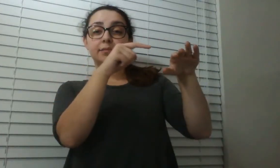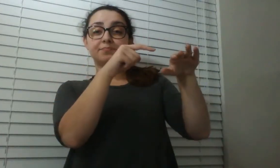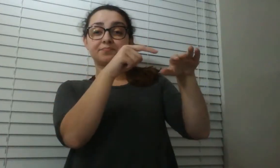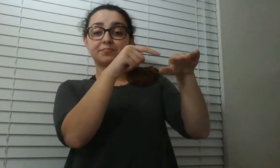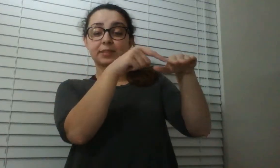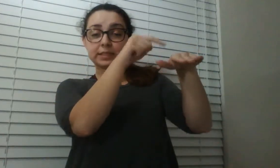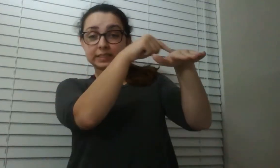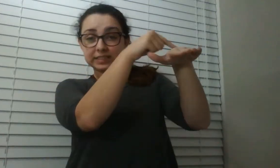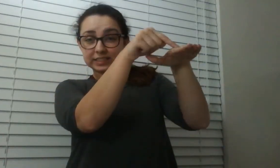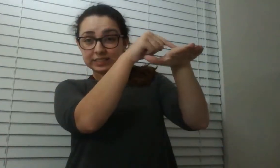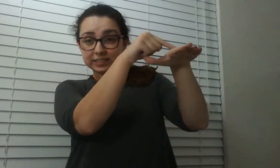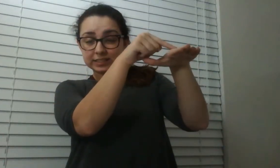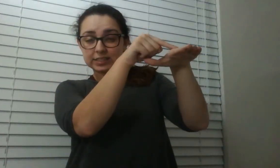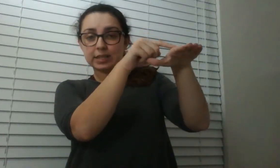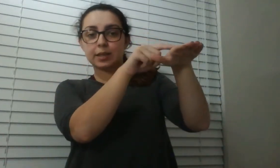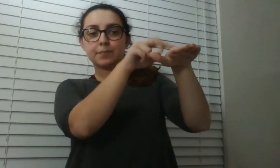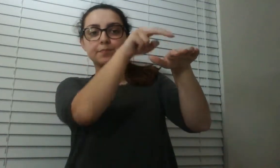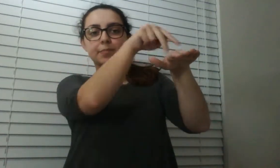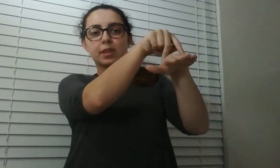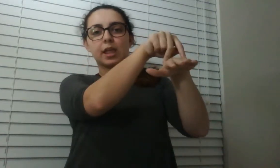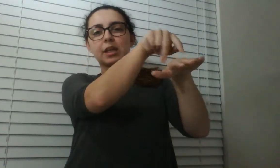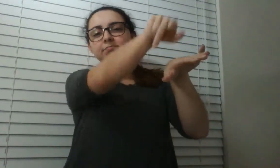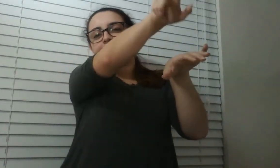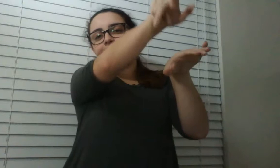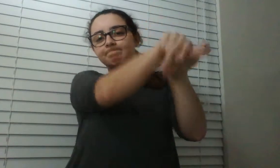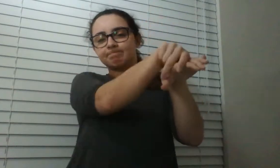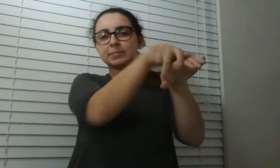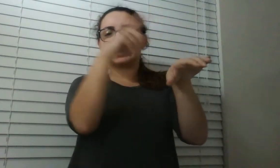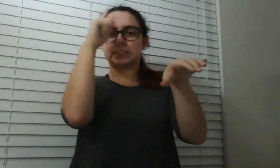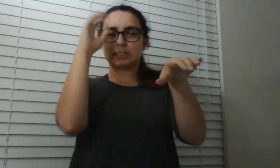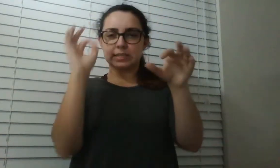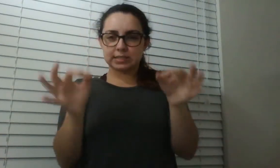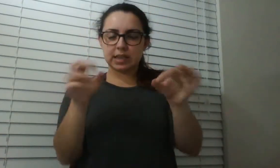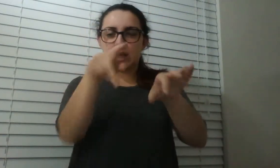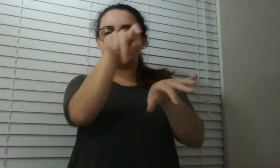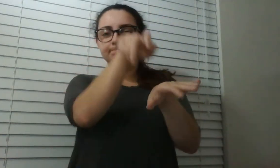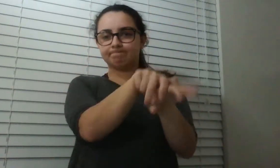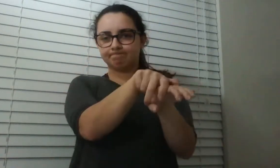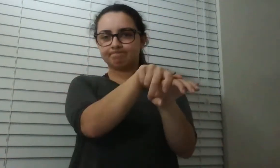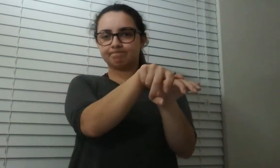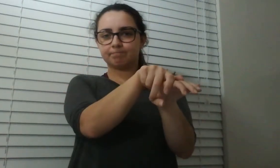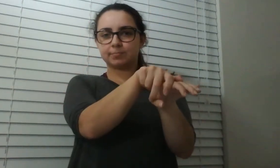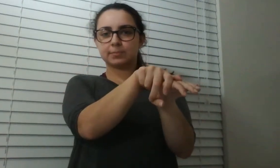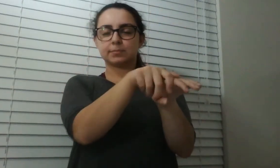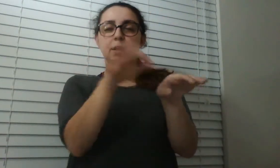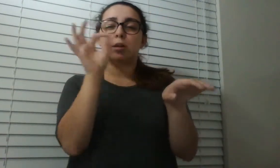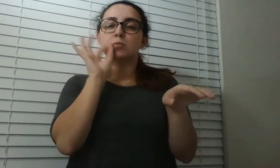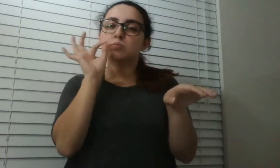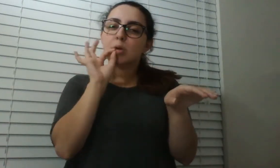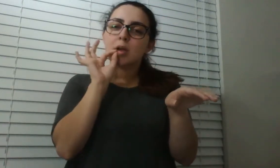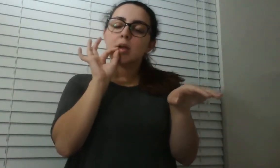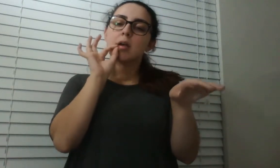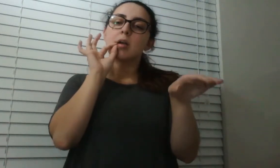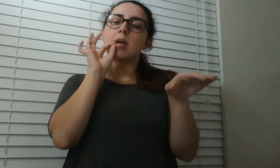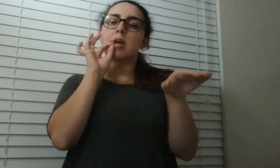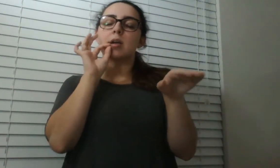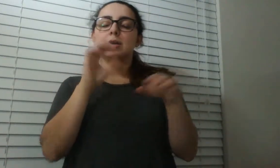So we said, well, okay. Let's just sit here, have some lunch. Break out the pipe. Smoke some pot. Exactly. So we sit down and